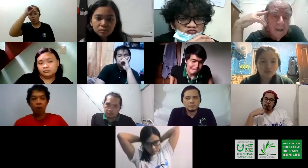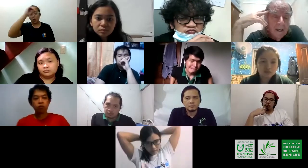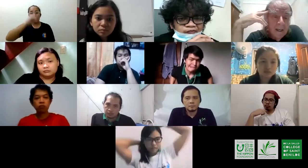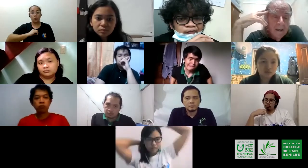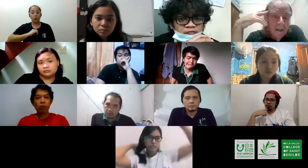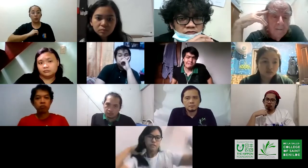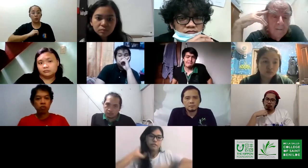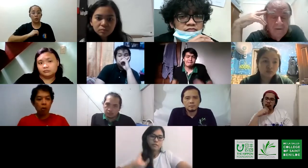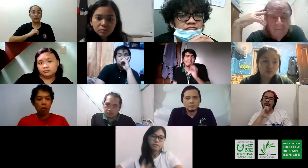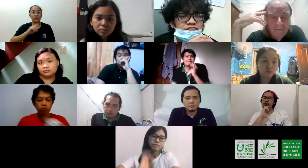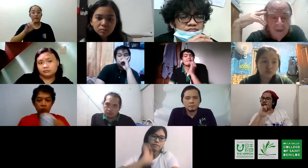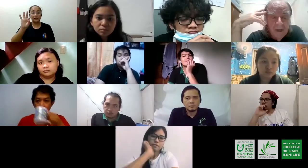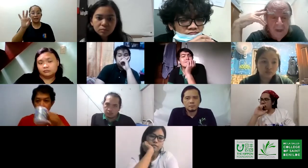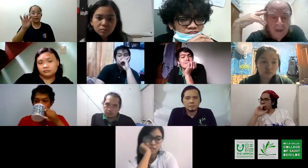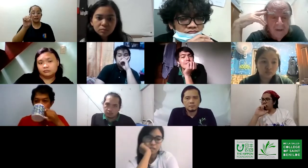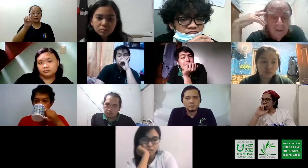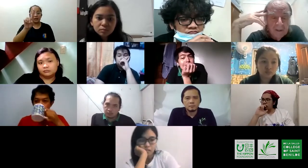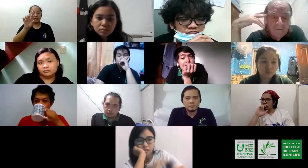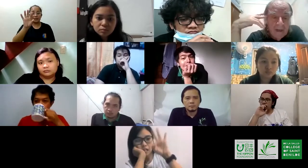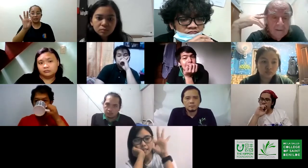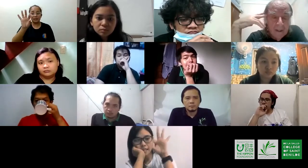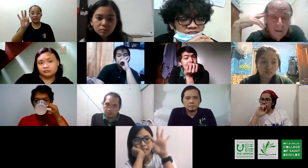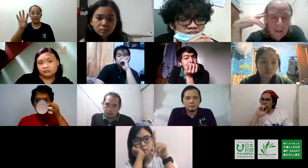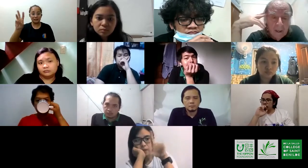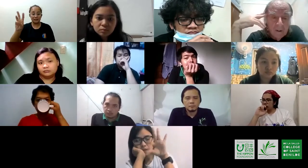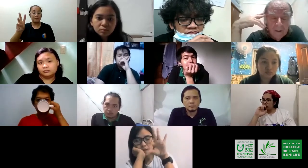I have here, it says,